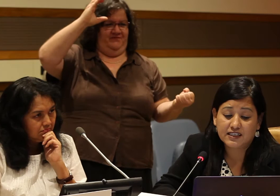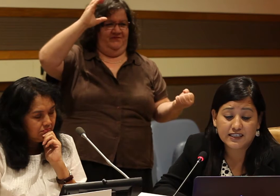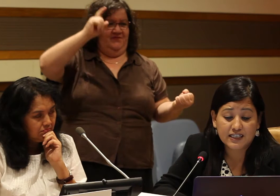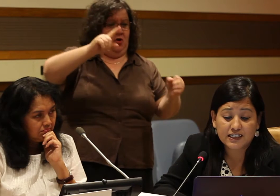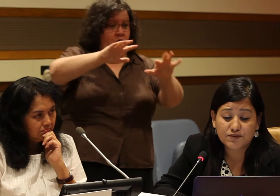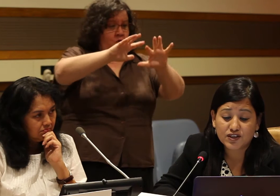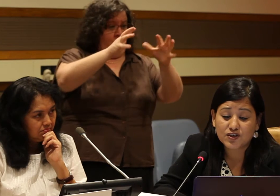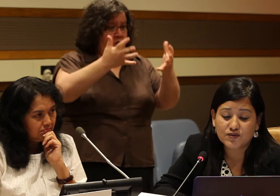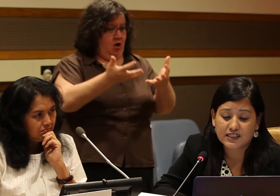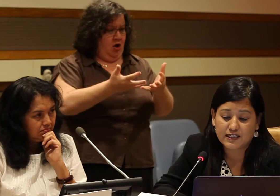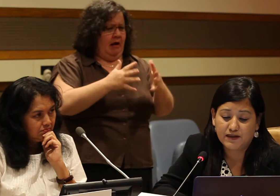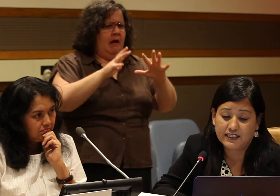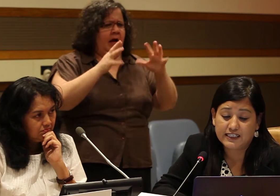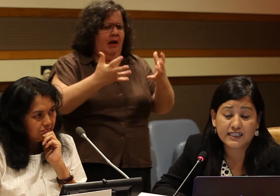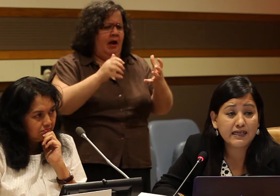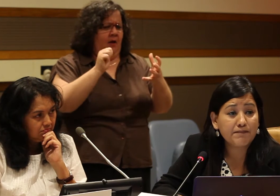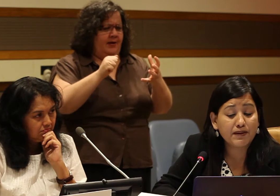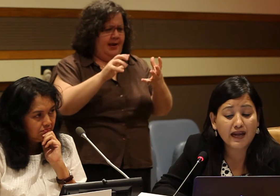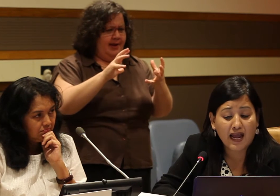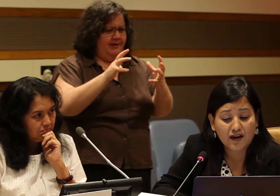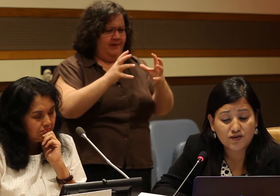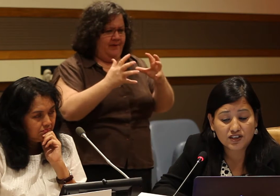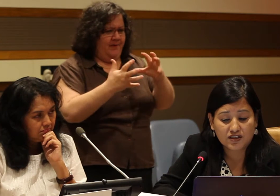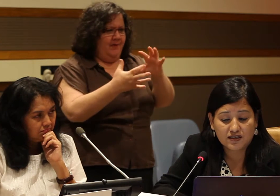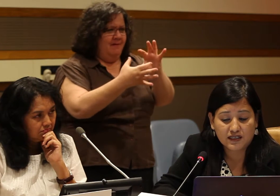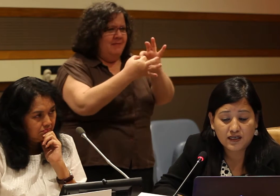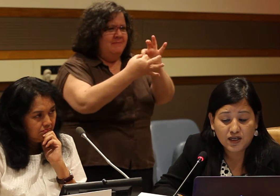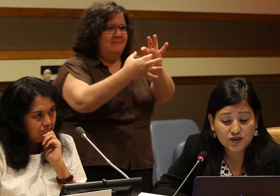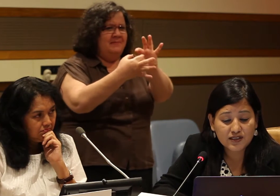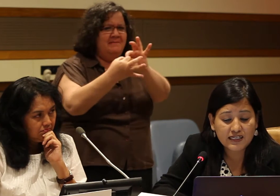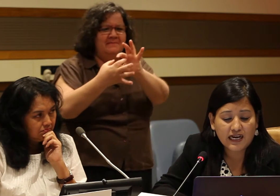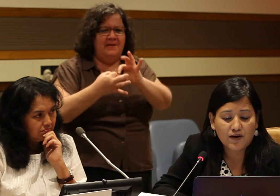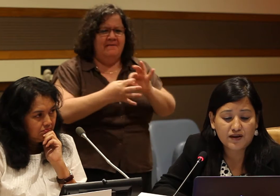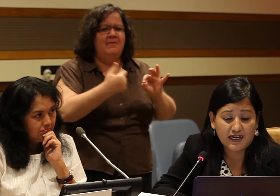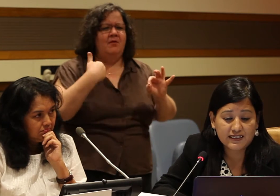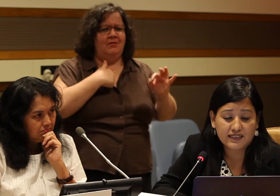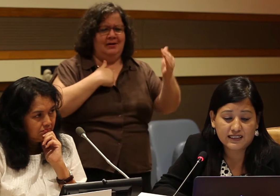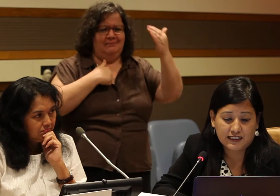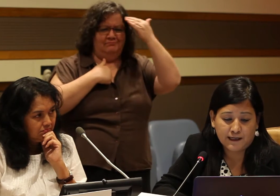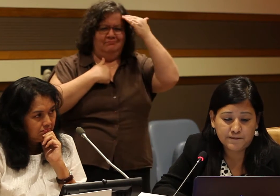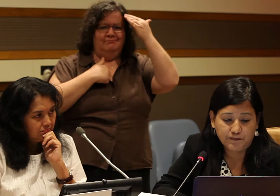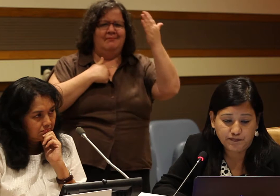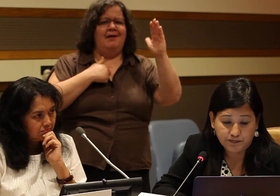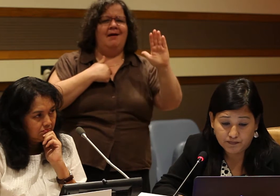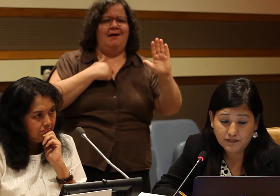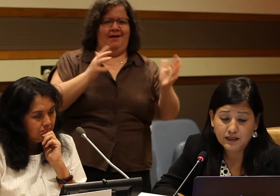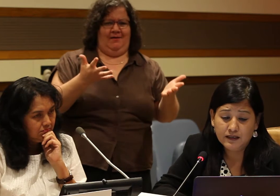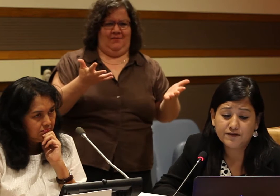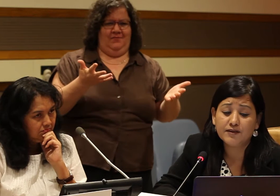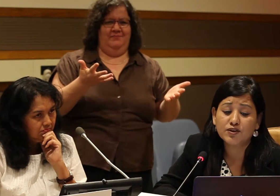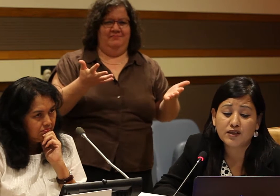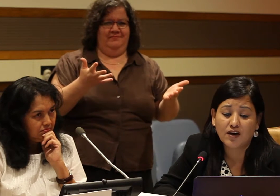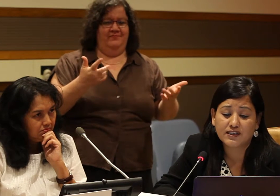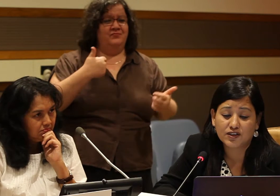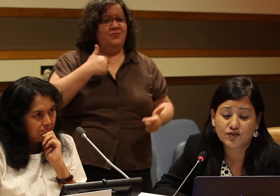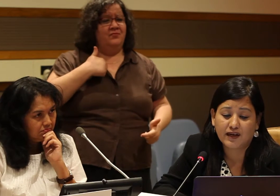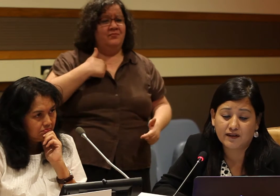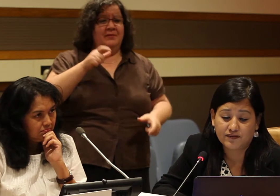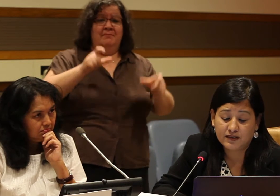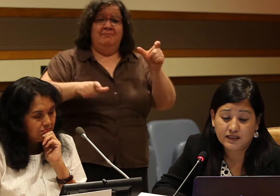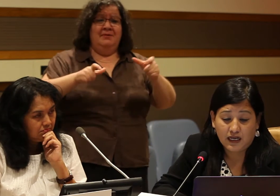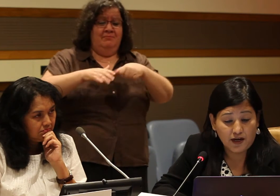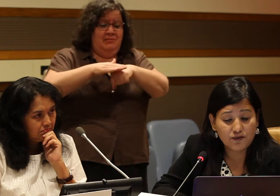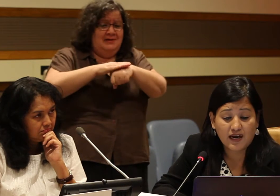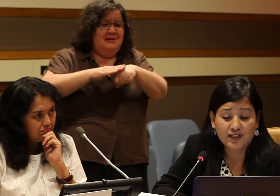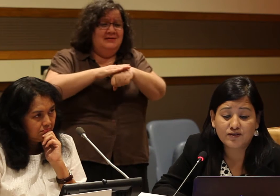as indigenous persons with disabilities began our journey to seek our identity from